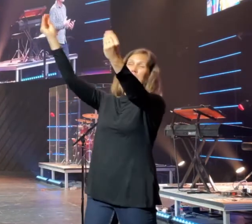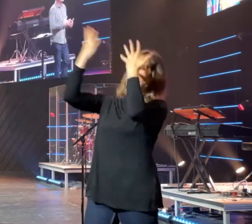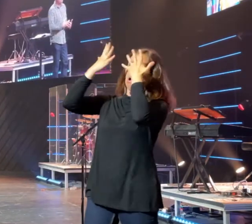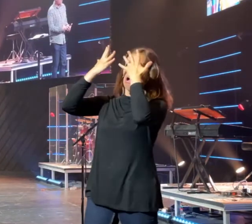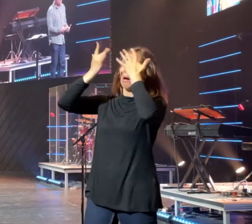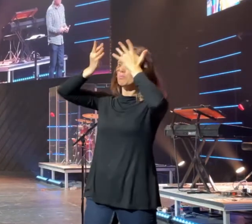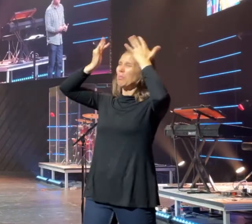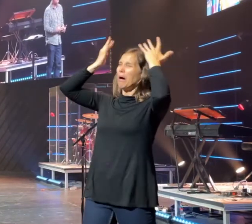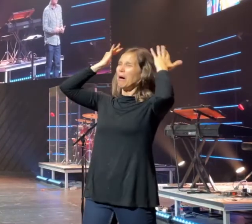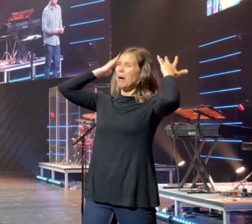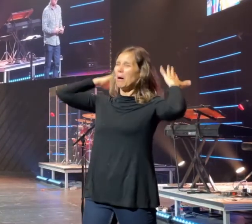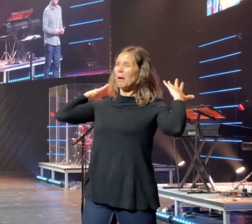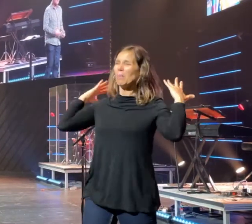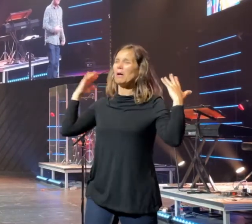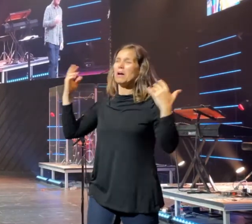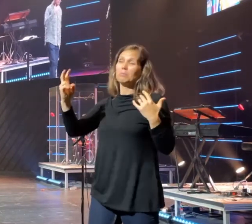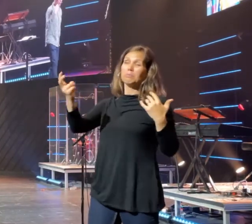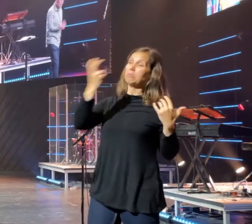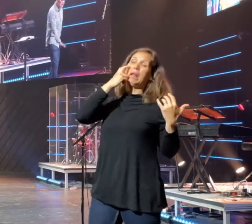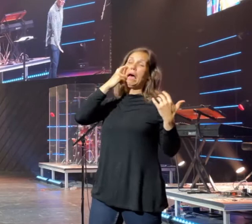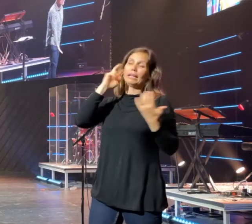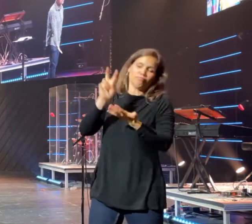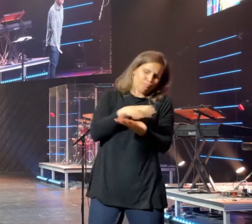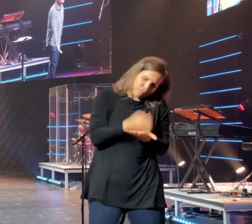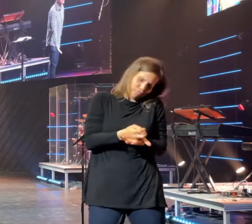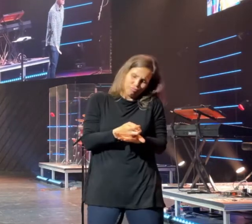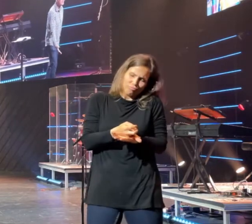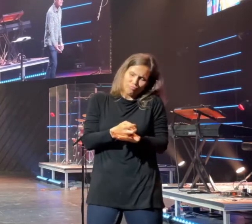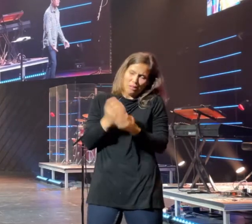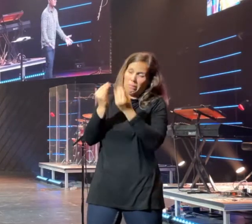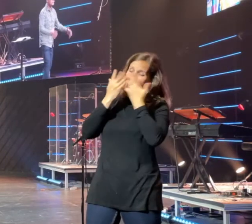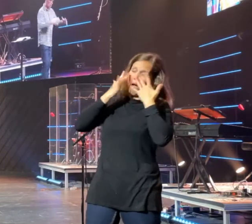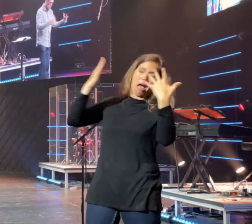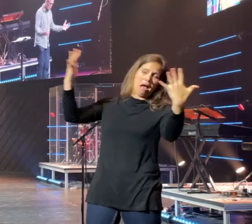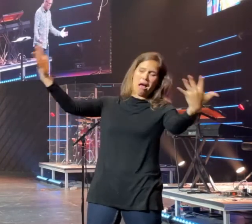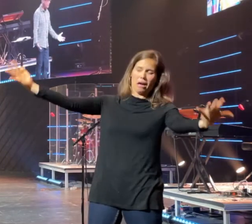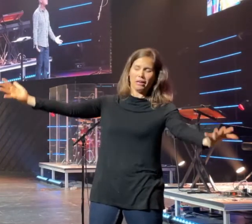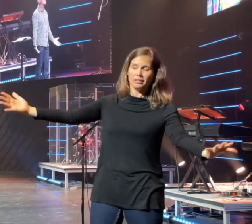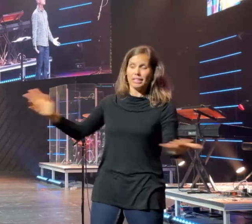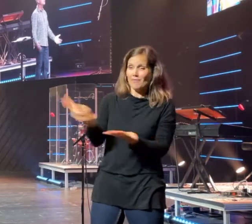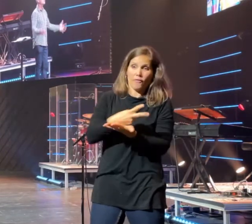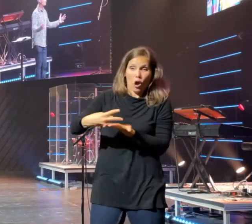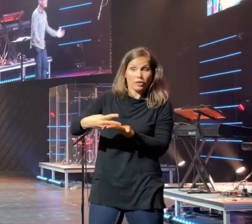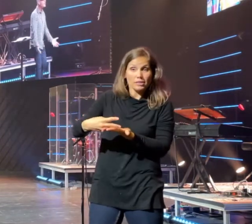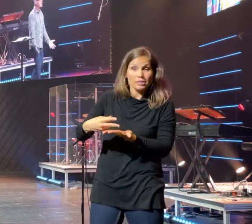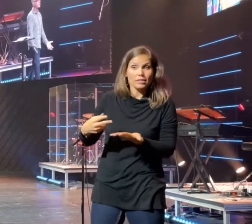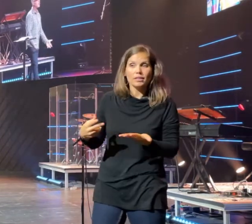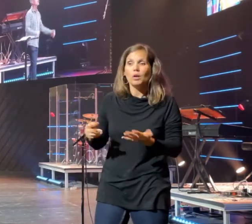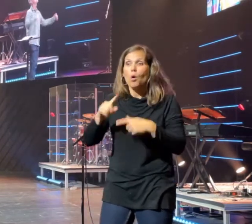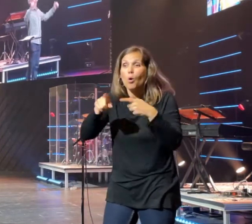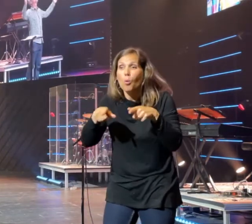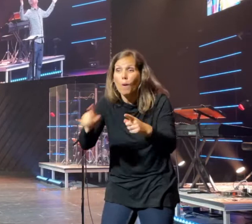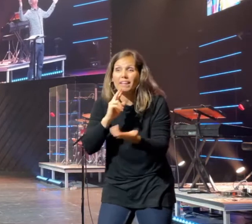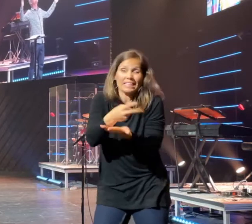that Paul's name is called Saul at the time. He falls on his back, literally. It just blows him away. He's on the ground. And while he's on the